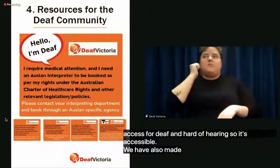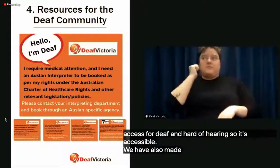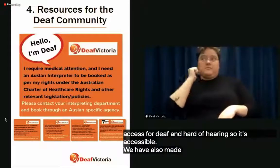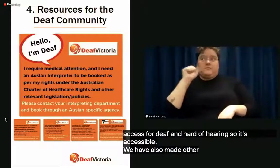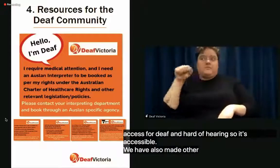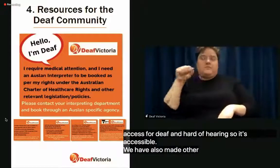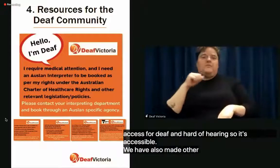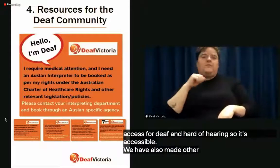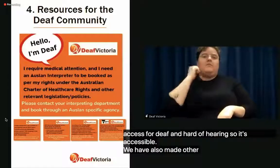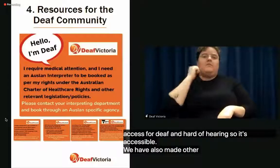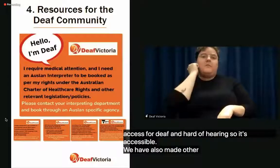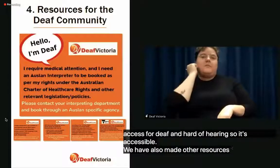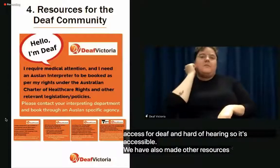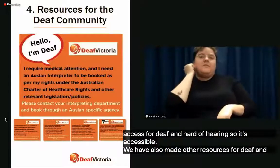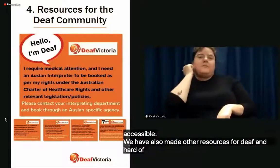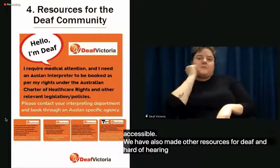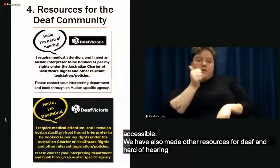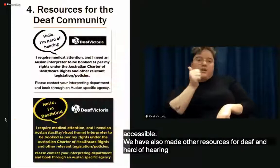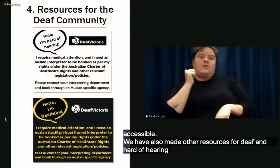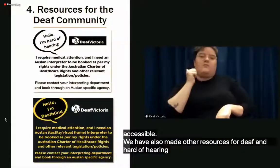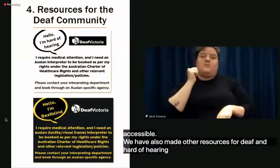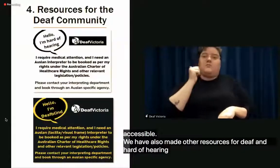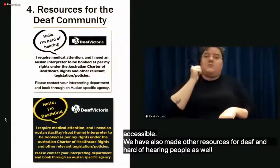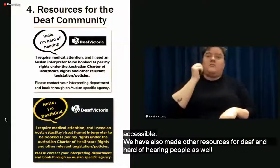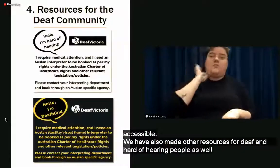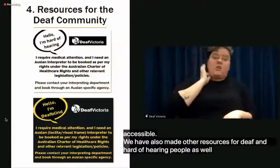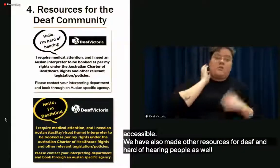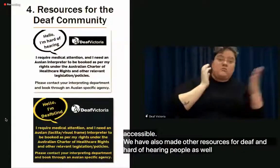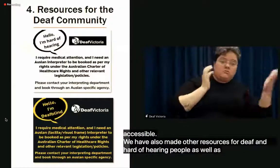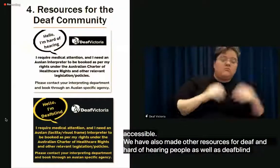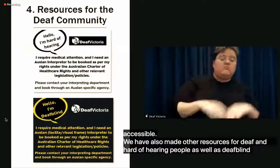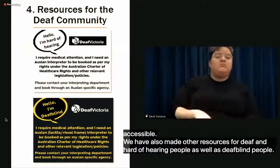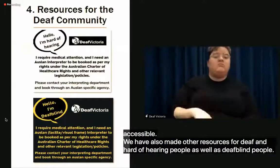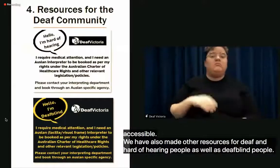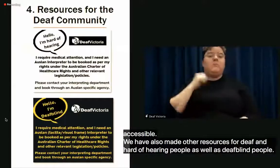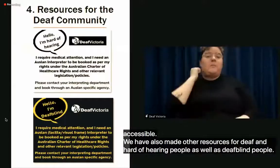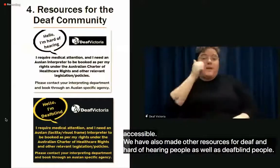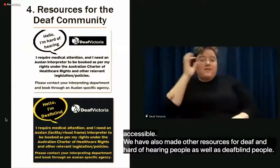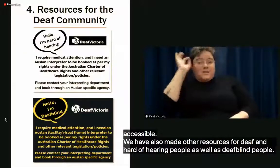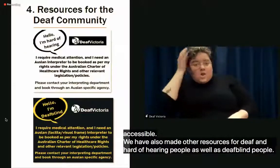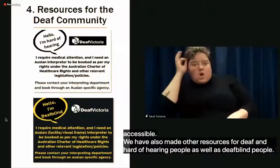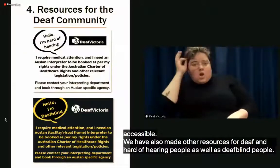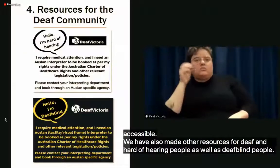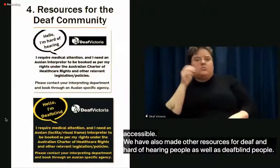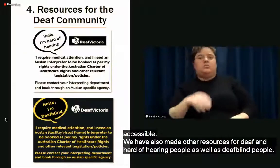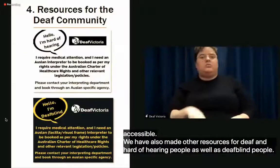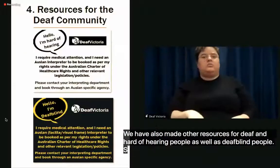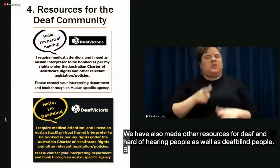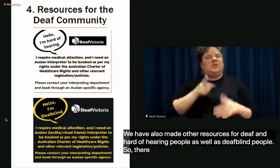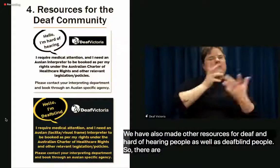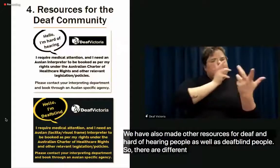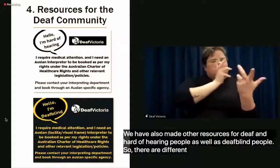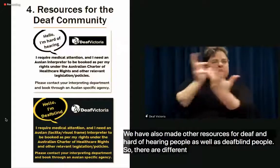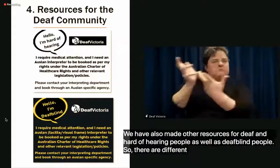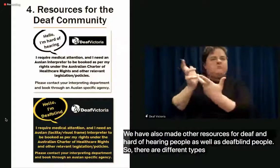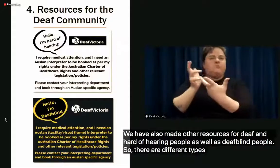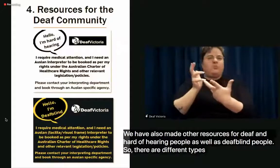So there are different types of resources, white on black, yellow on black,